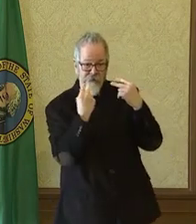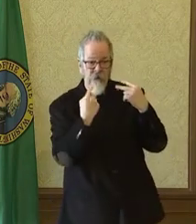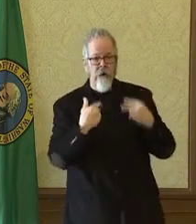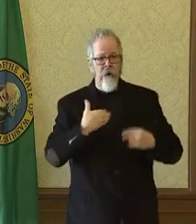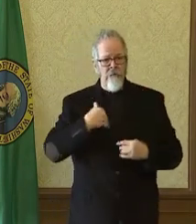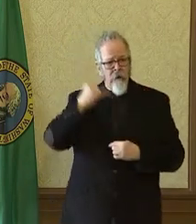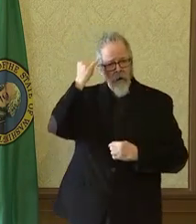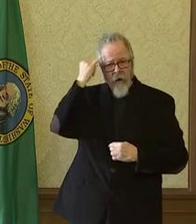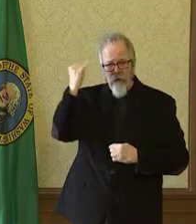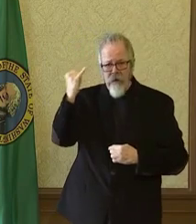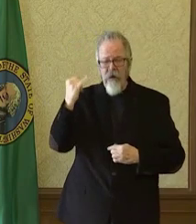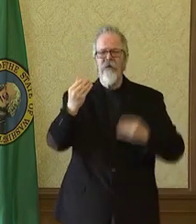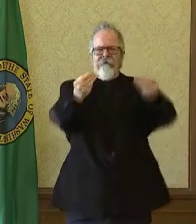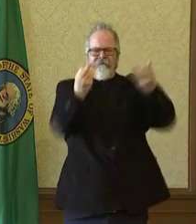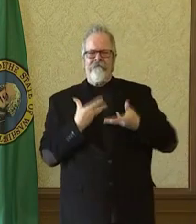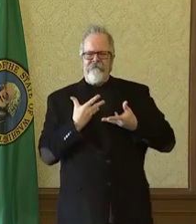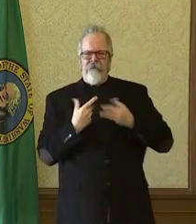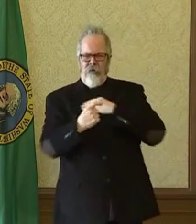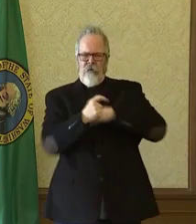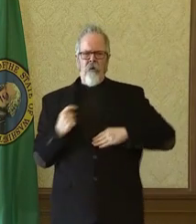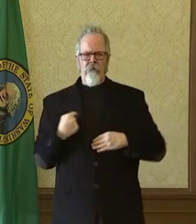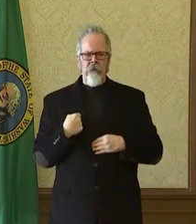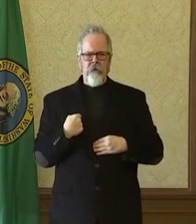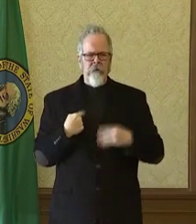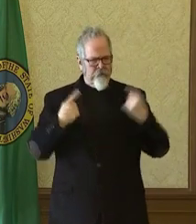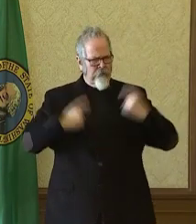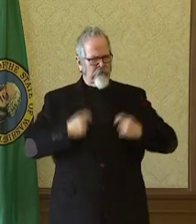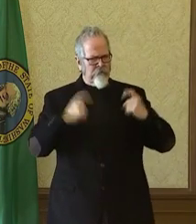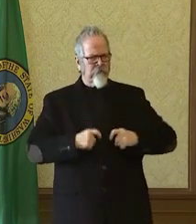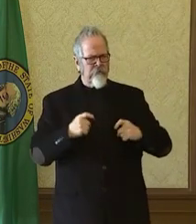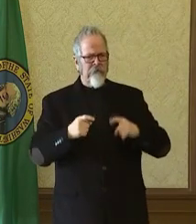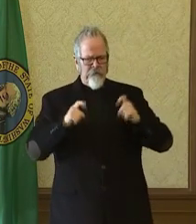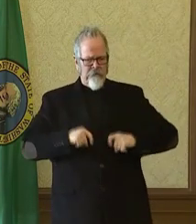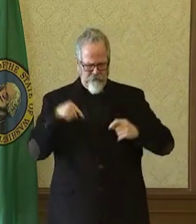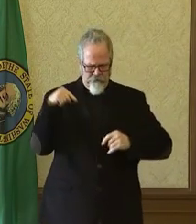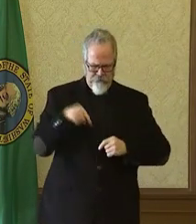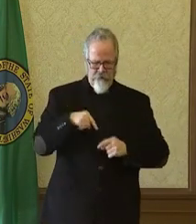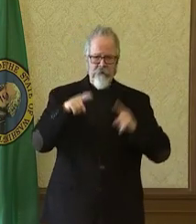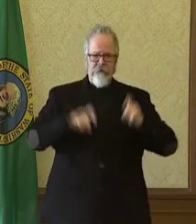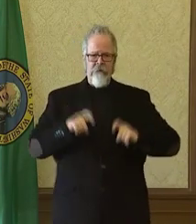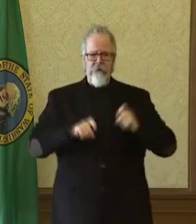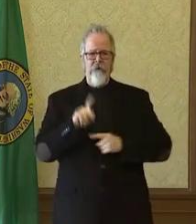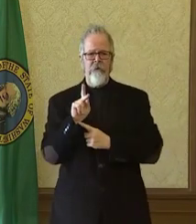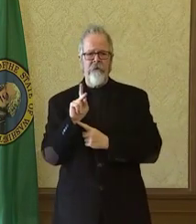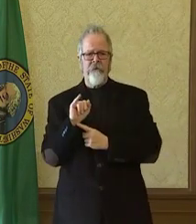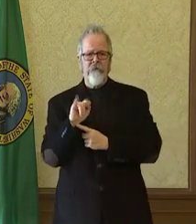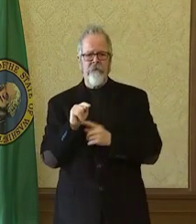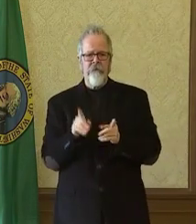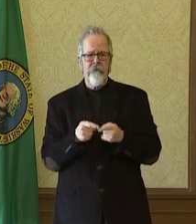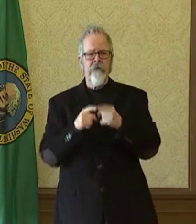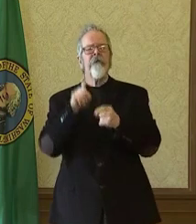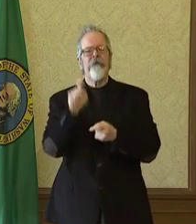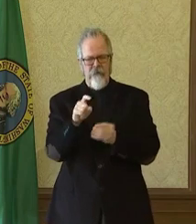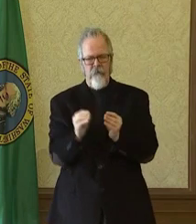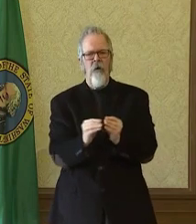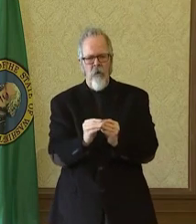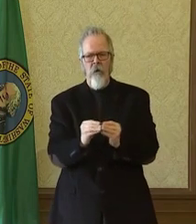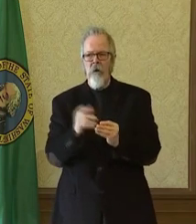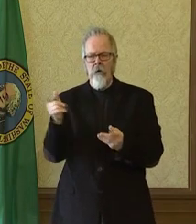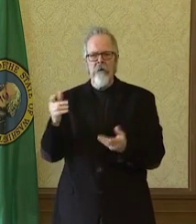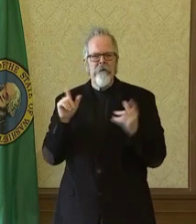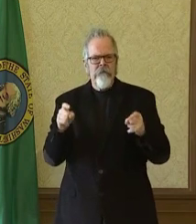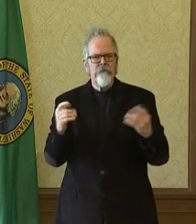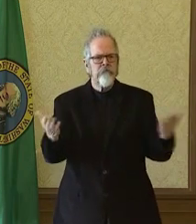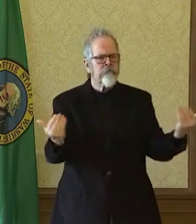help throughout the supply chain to make this happen. So we'll be diligent. If you have an idea, send it to me. We're going to keep up this work.